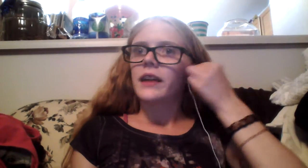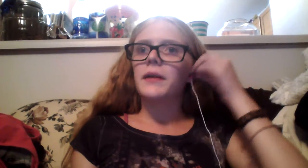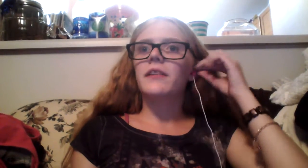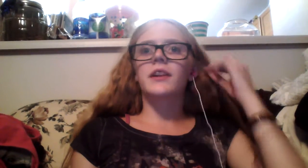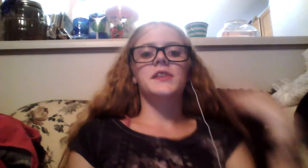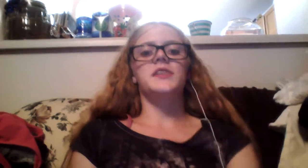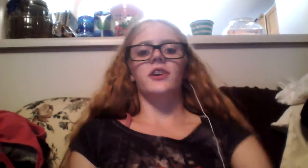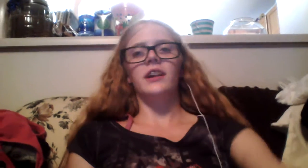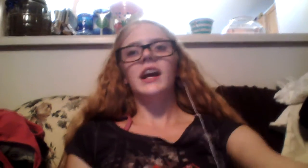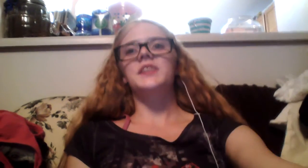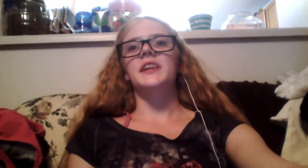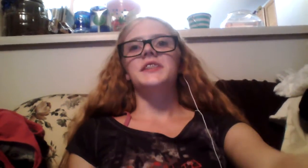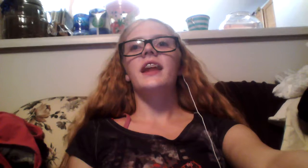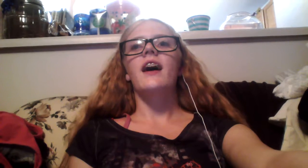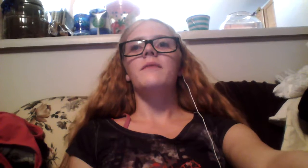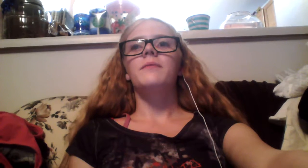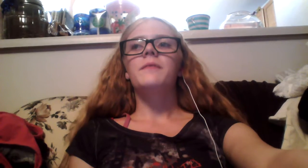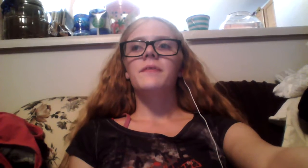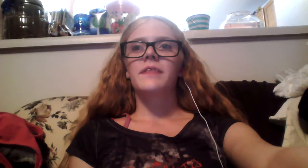like my little sister, Alexis, sit up. Oh yeah, gosh, you're right.